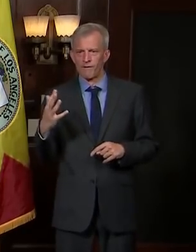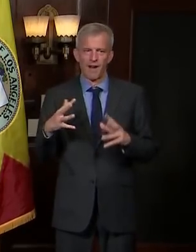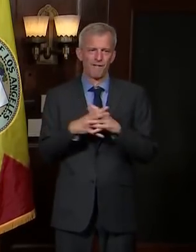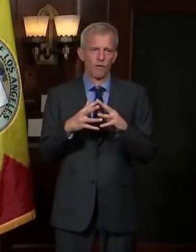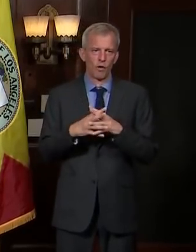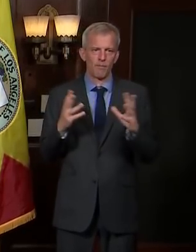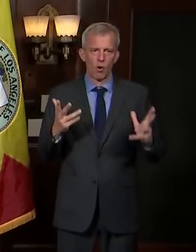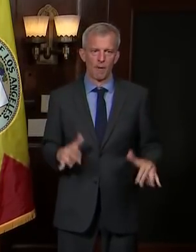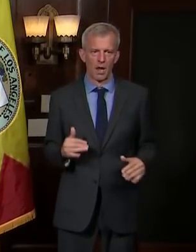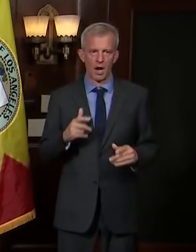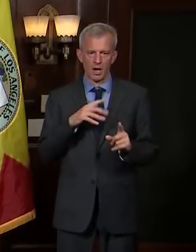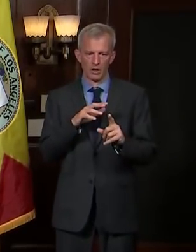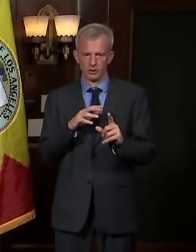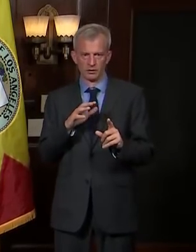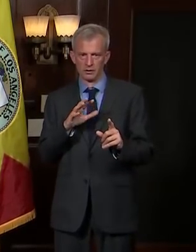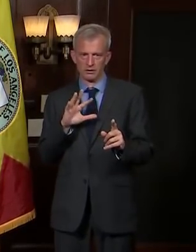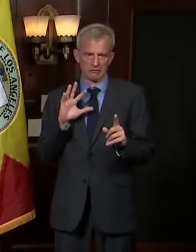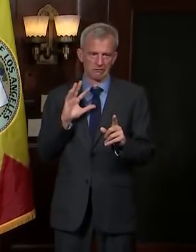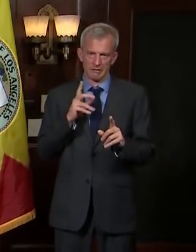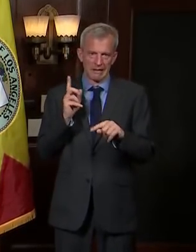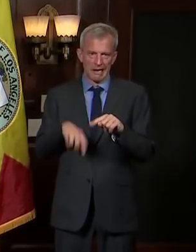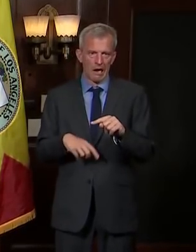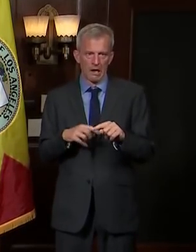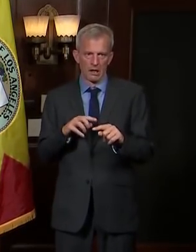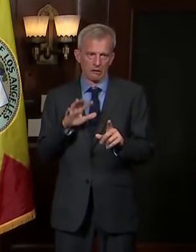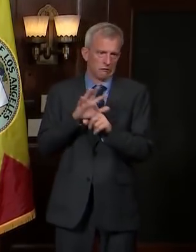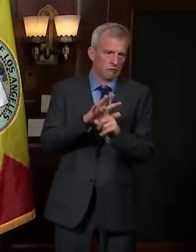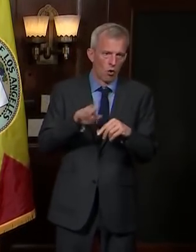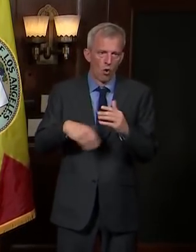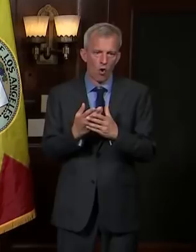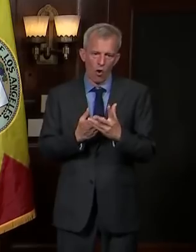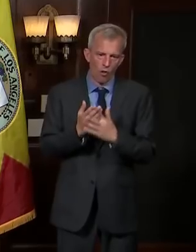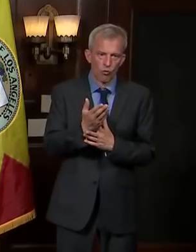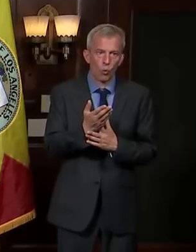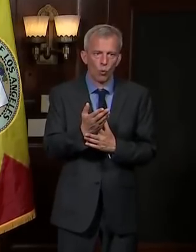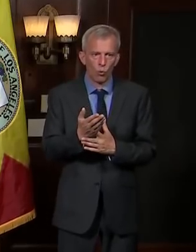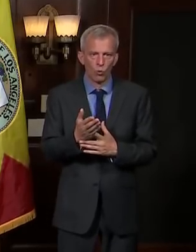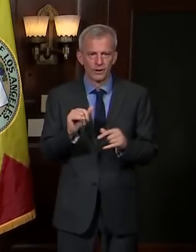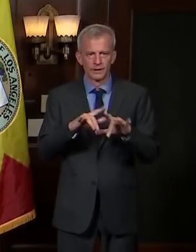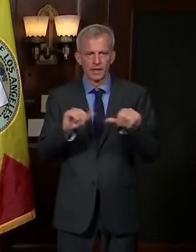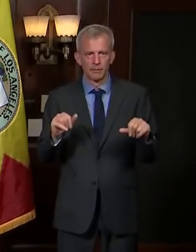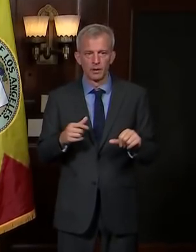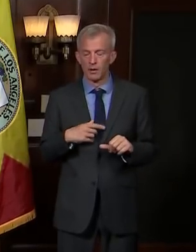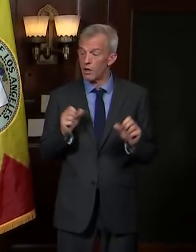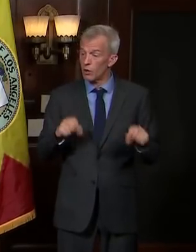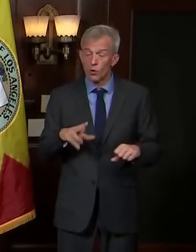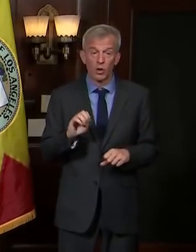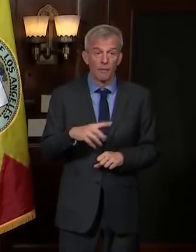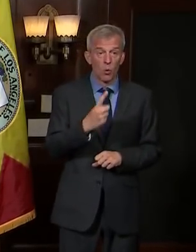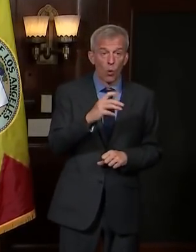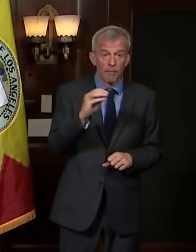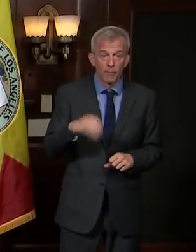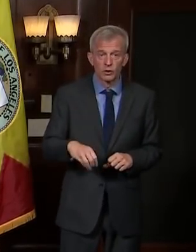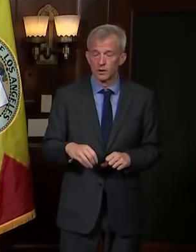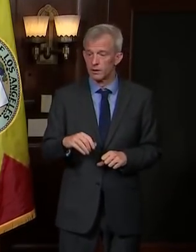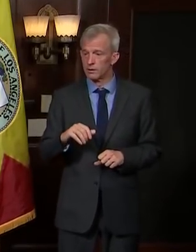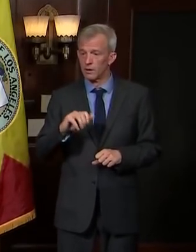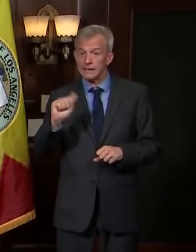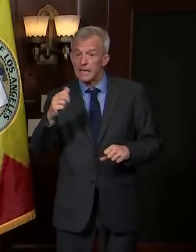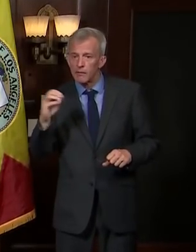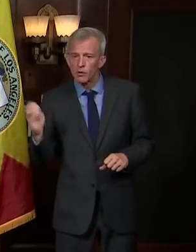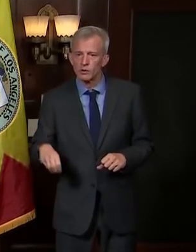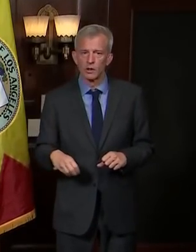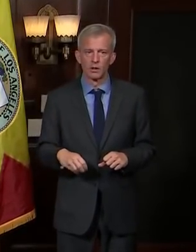in keeping them from going through. And anything that can even be 1% effective, 10% effective, 50% effective is